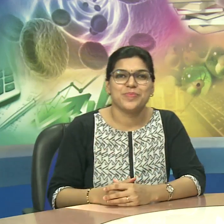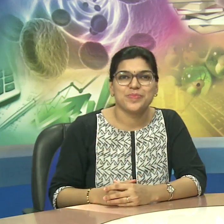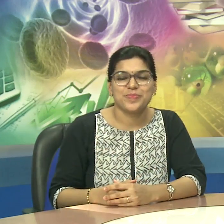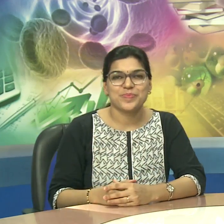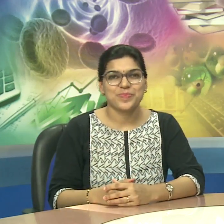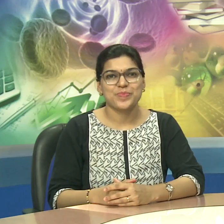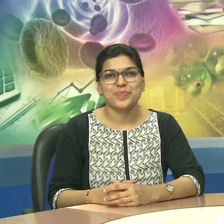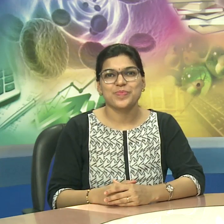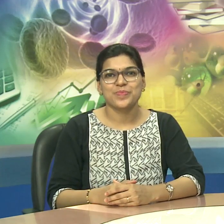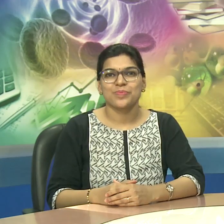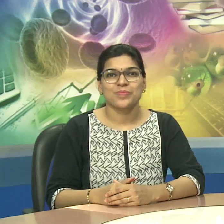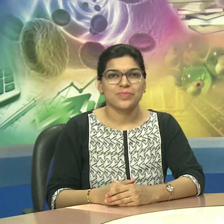was quiet that time.